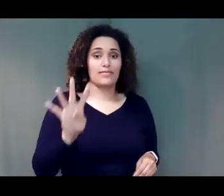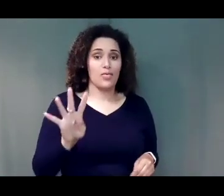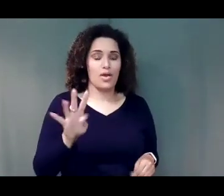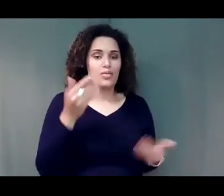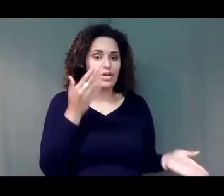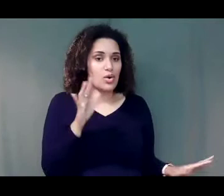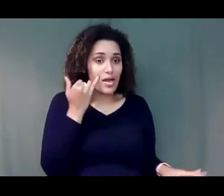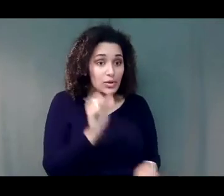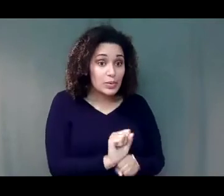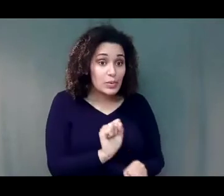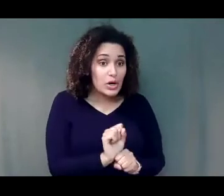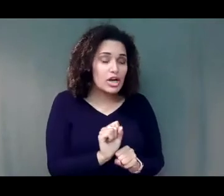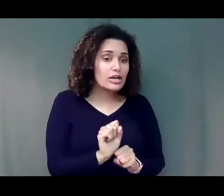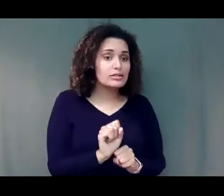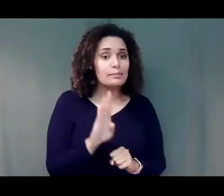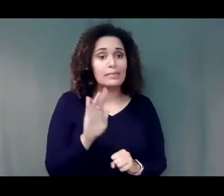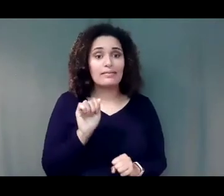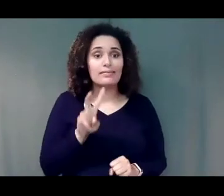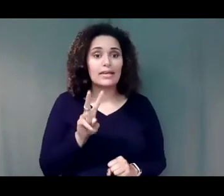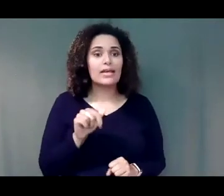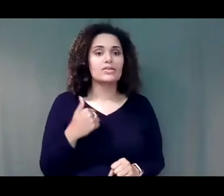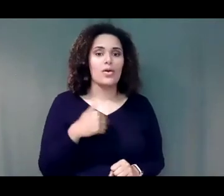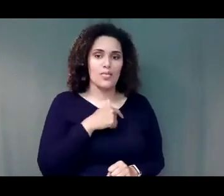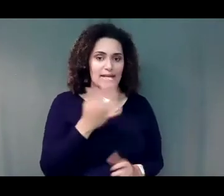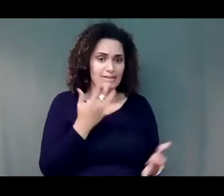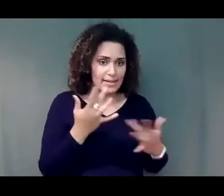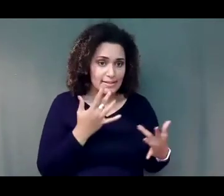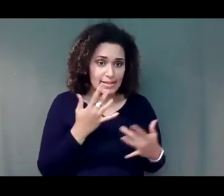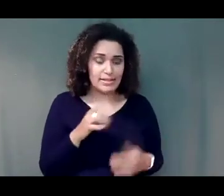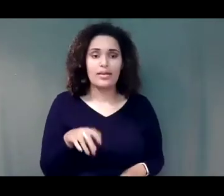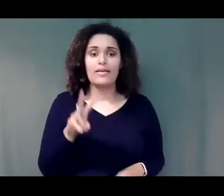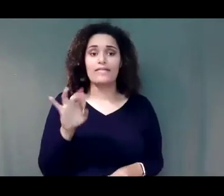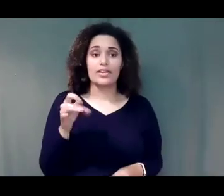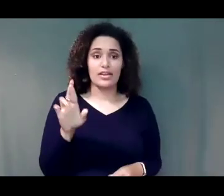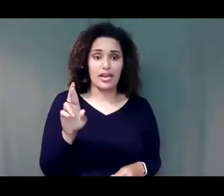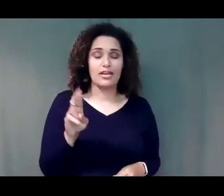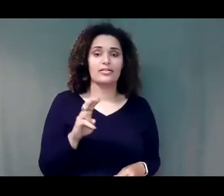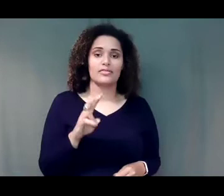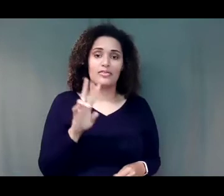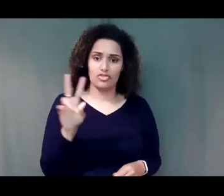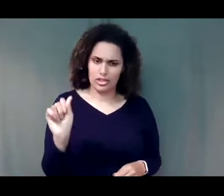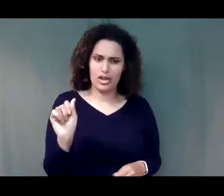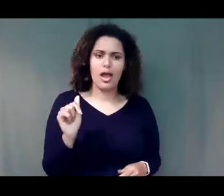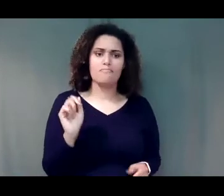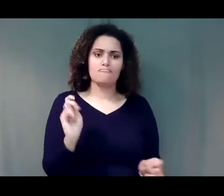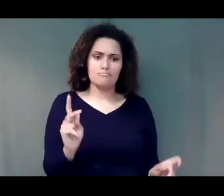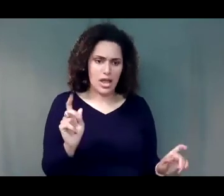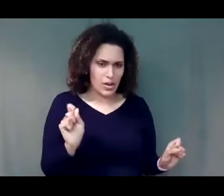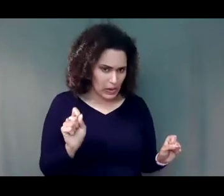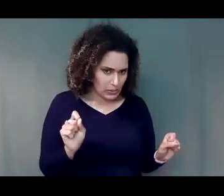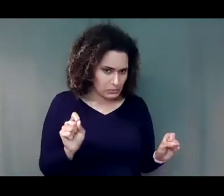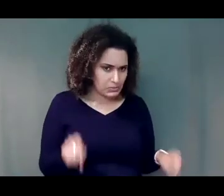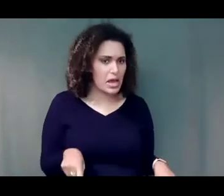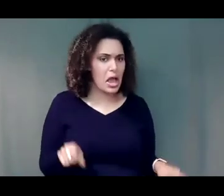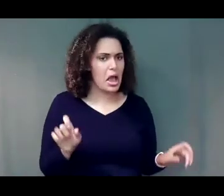at Black Ankle, and we had tasted enough Viogniers from Virginia that we thought, okay, we can probably do well with